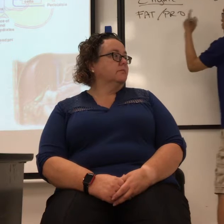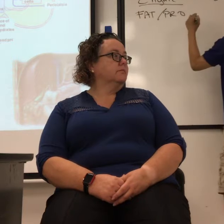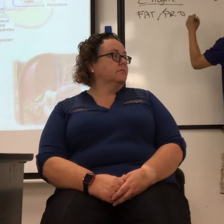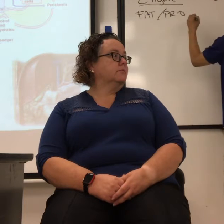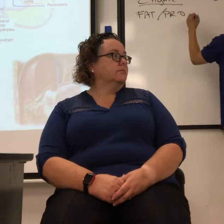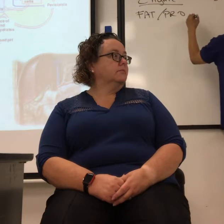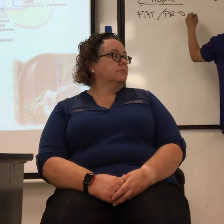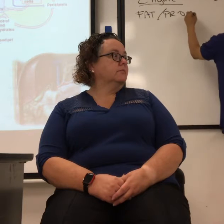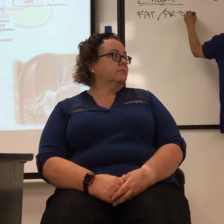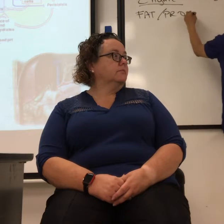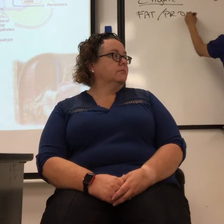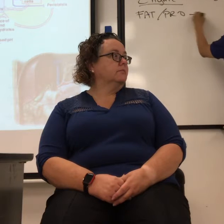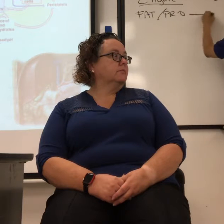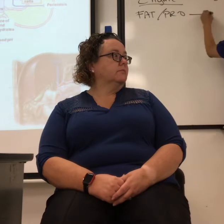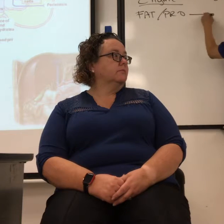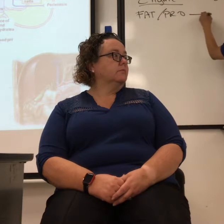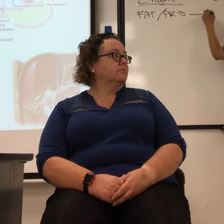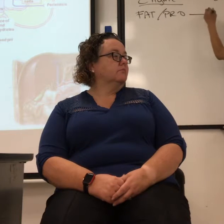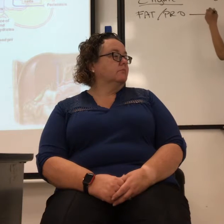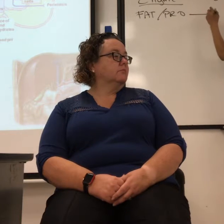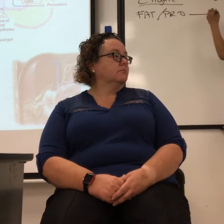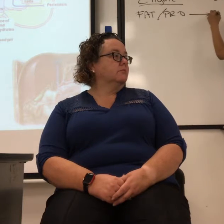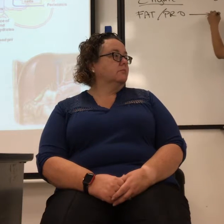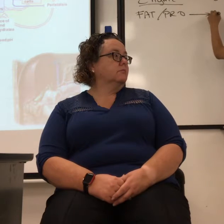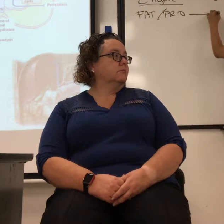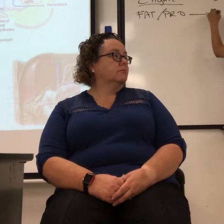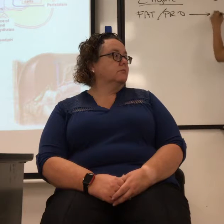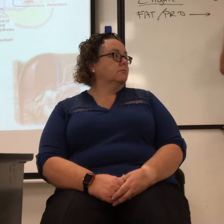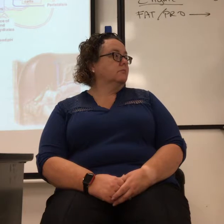that's a trigger for the release of the hormone from the duodenum,